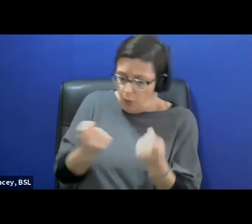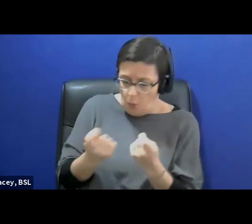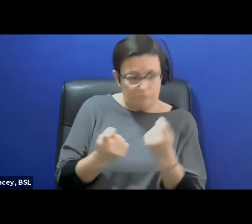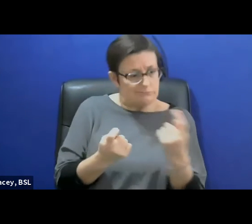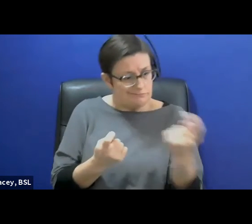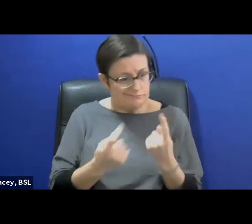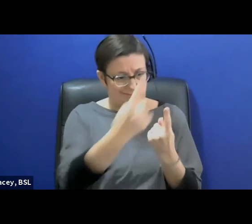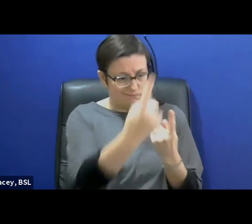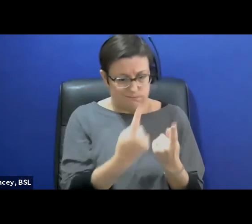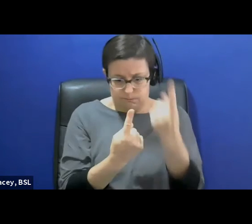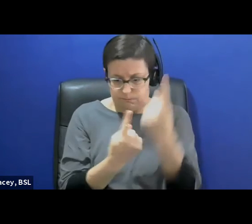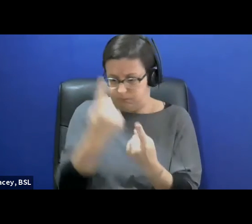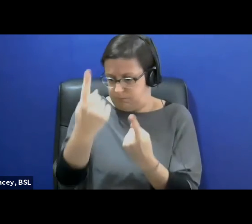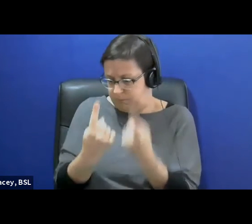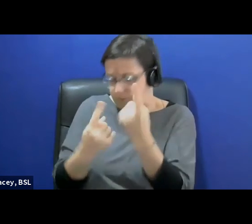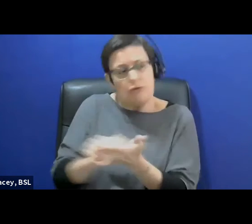very attentive